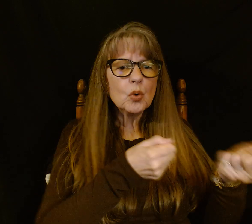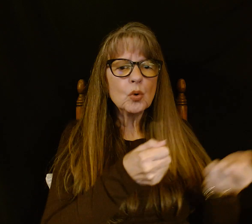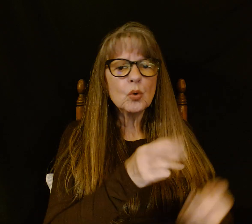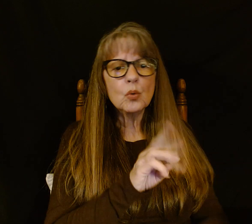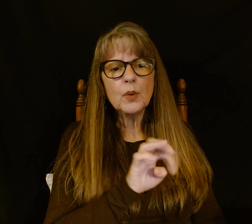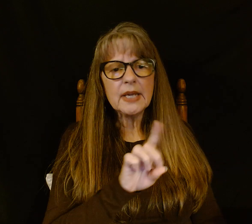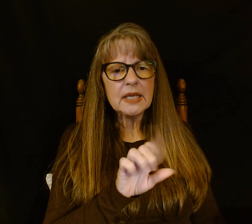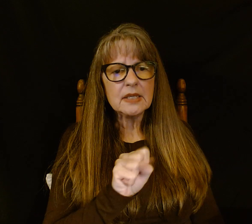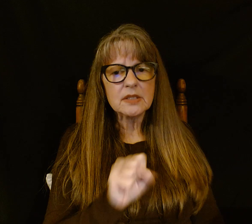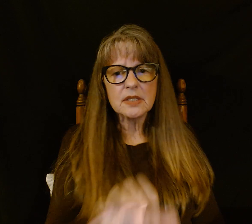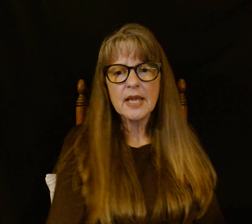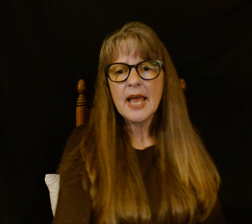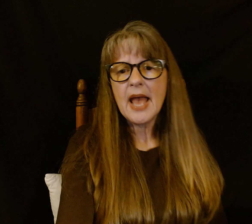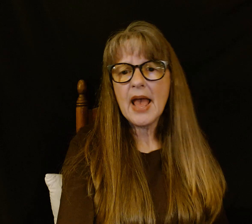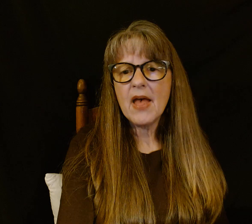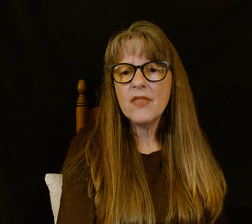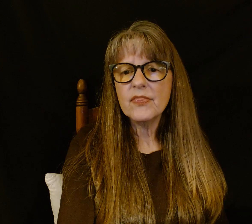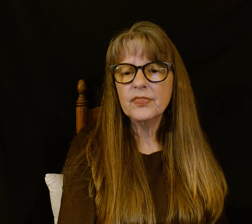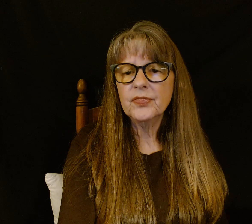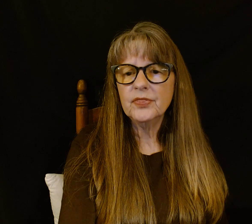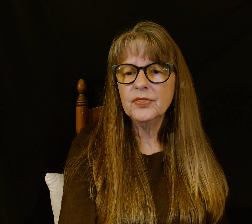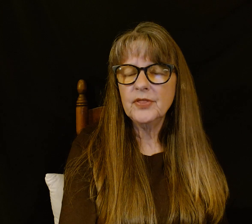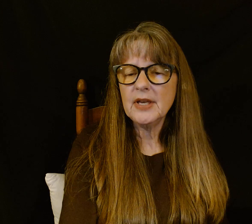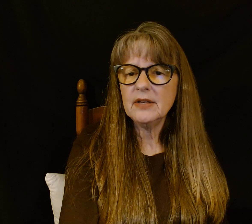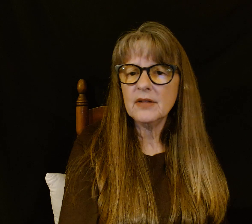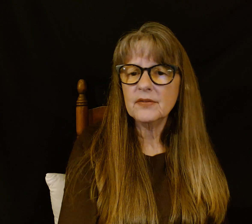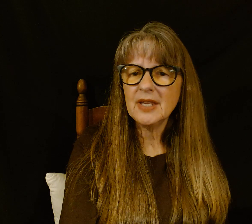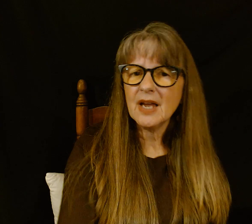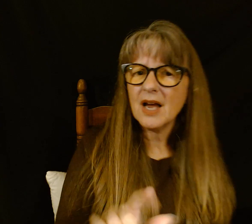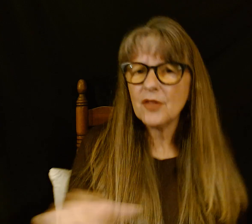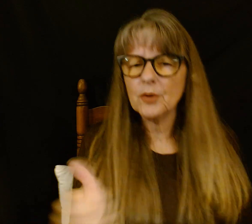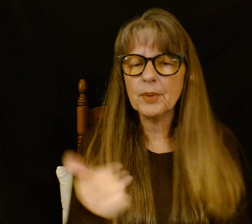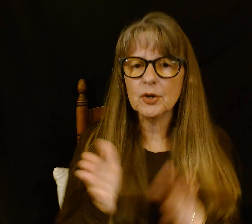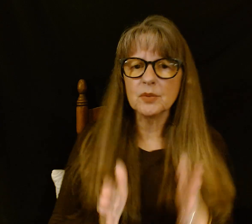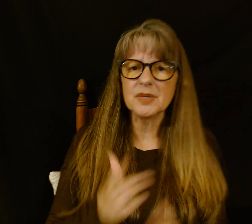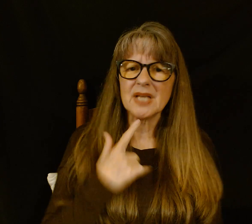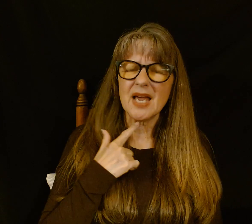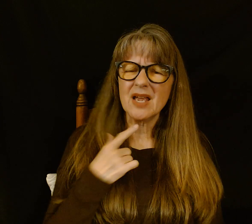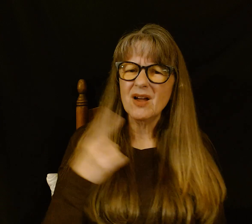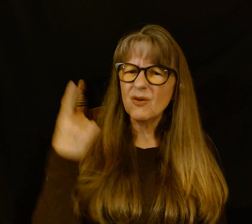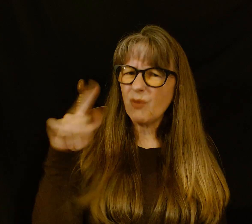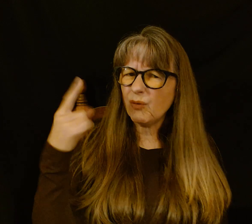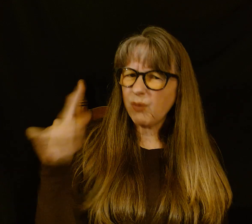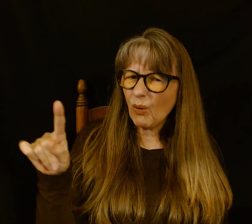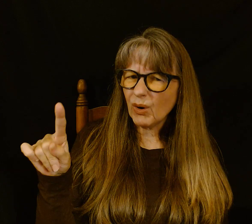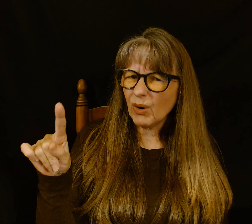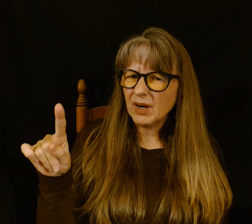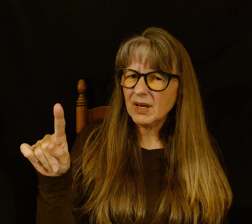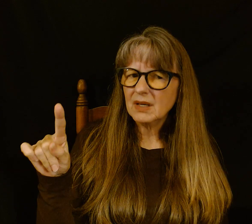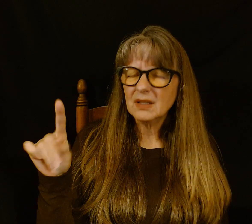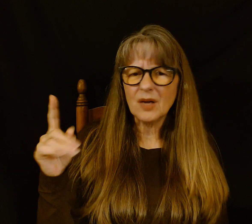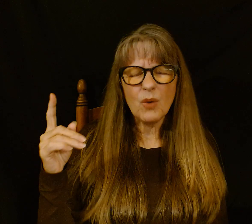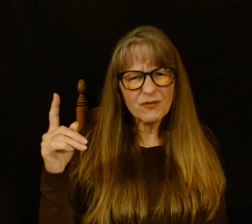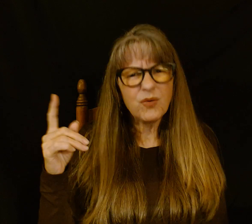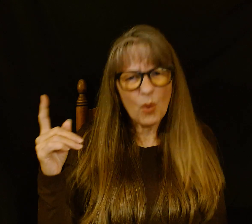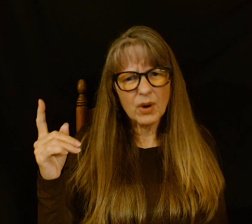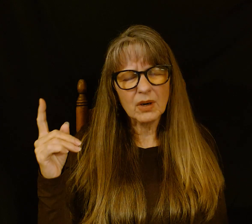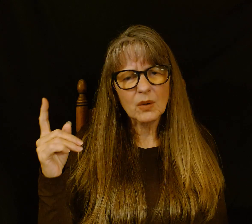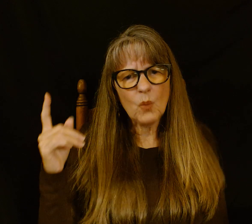pull weeds, and then the other person would say, for? Like, what for?